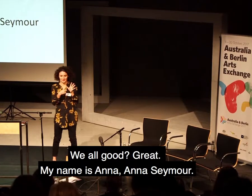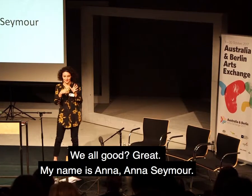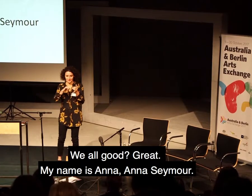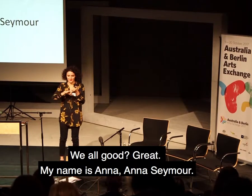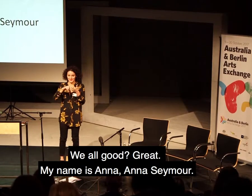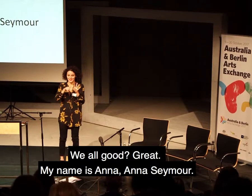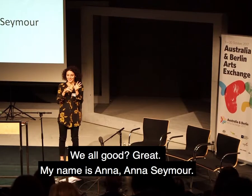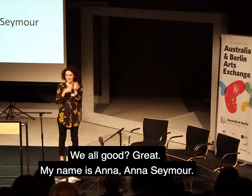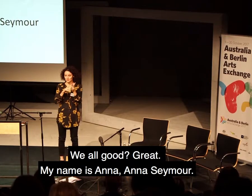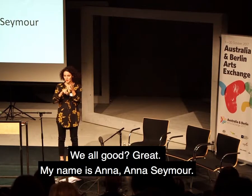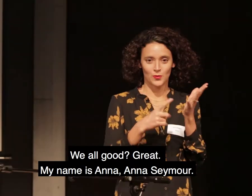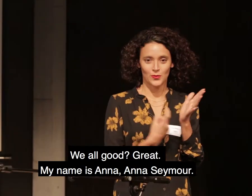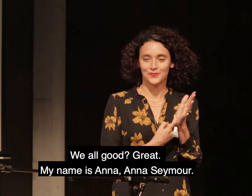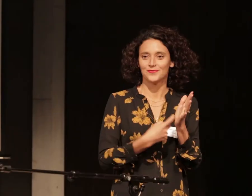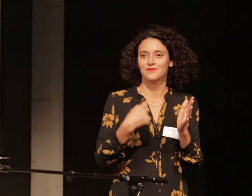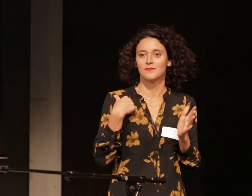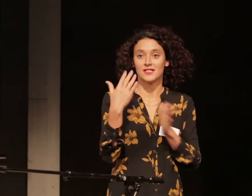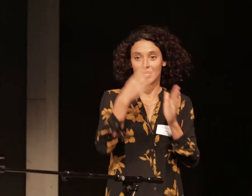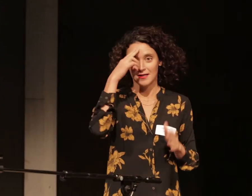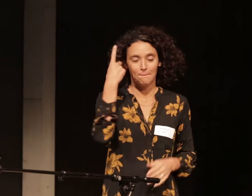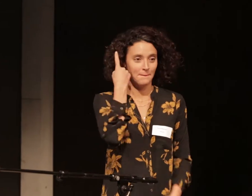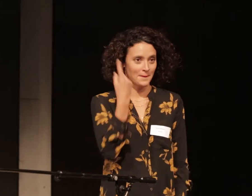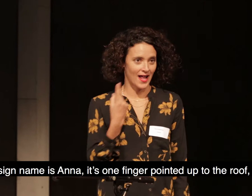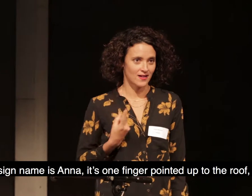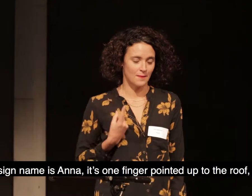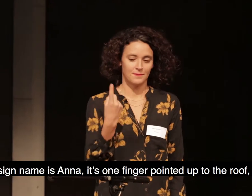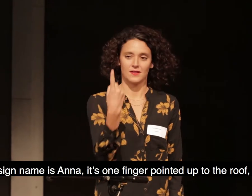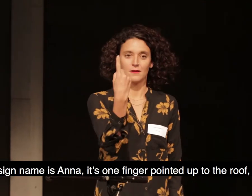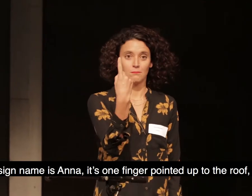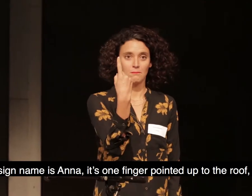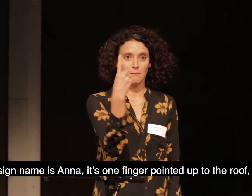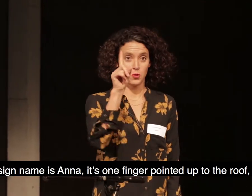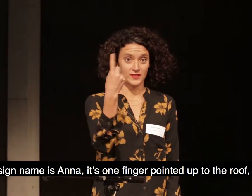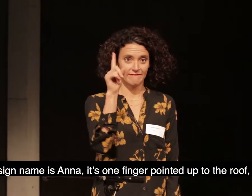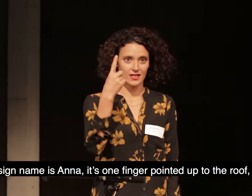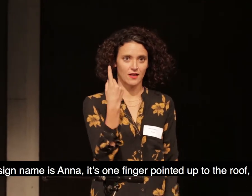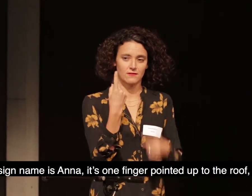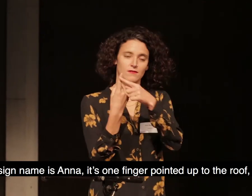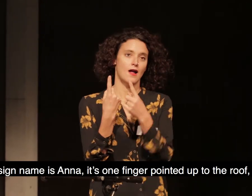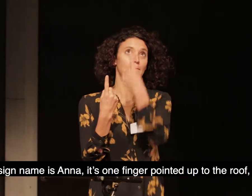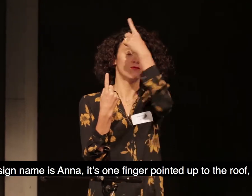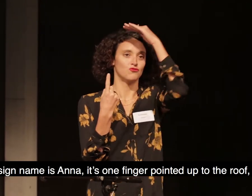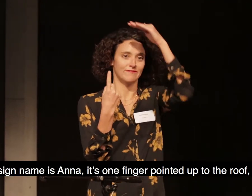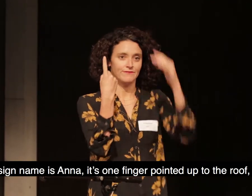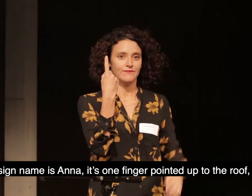my name is Anna Seymour, and my sign name is Anna. It's one finger pointed up to the